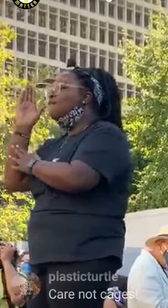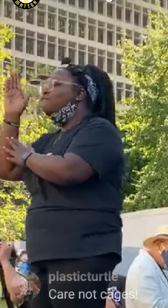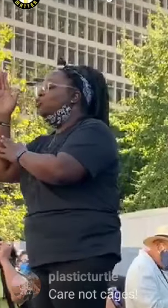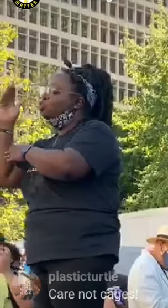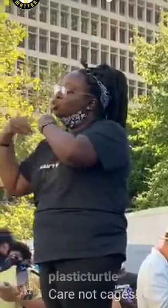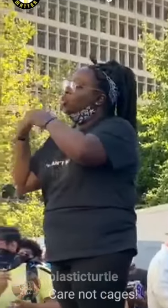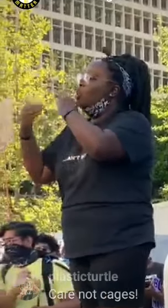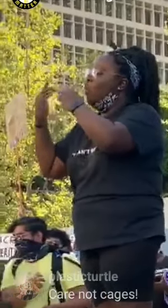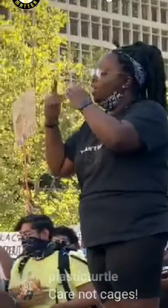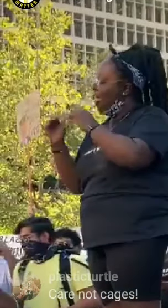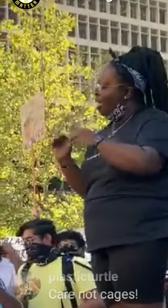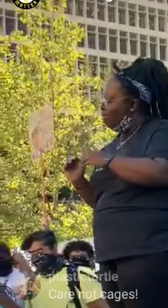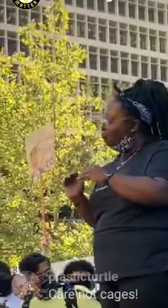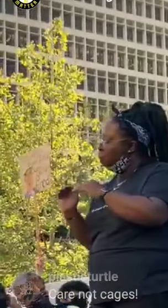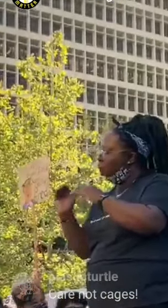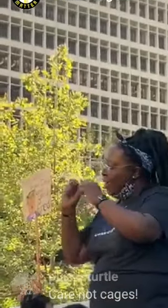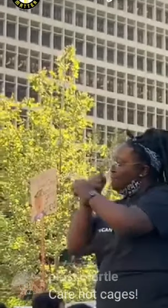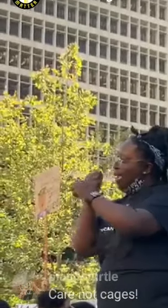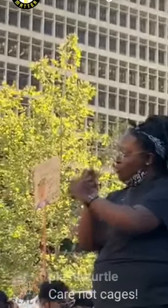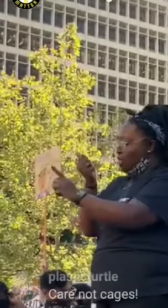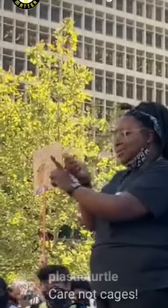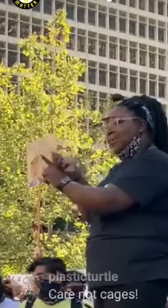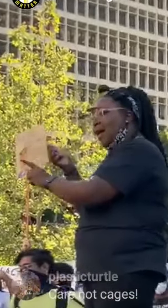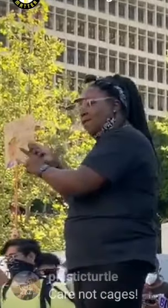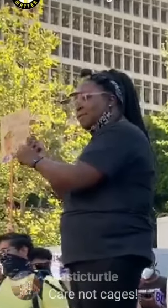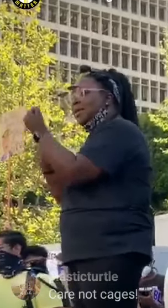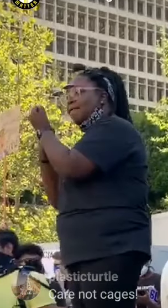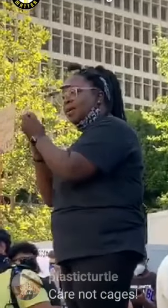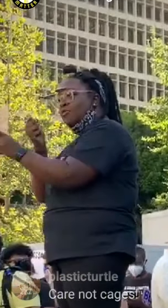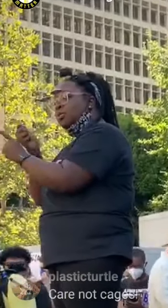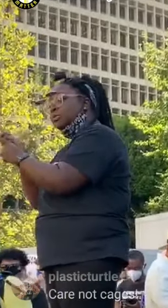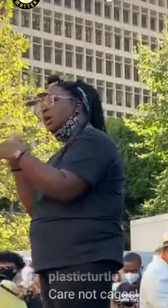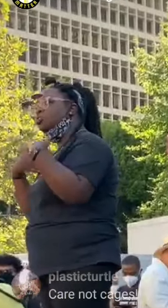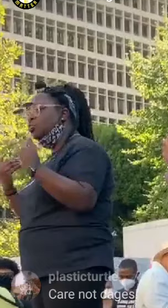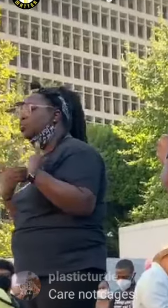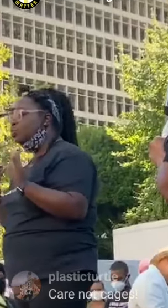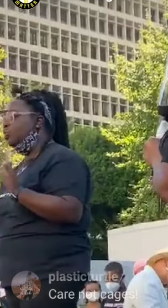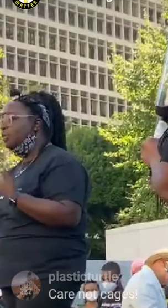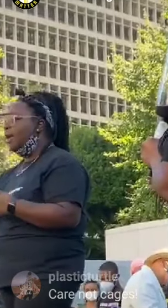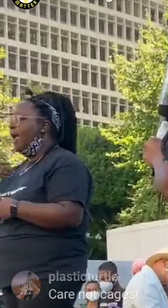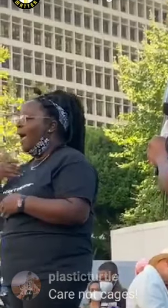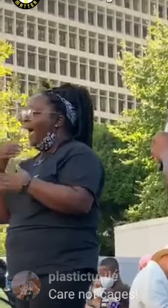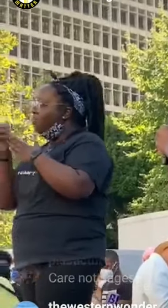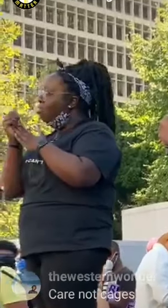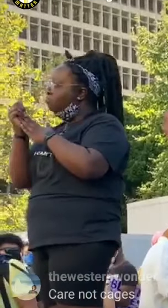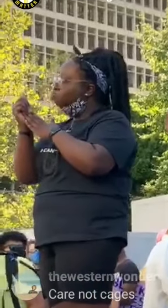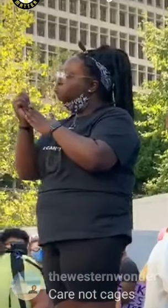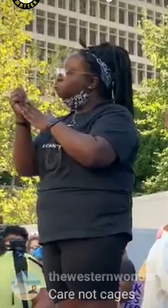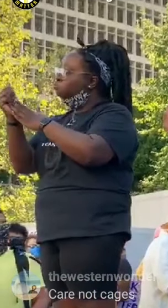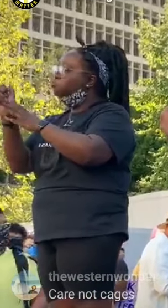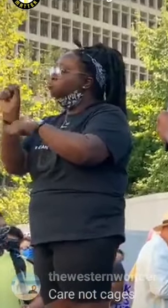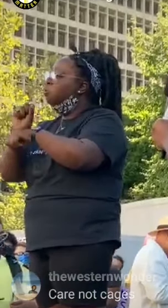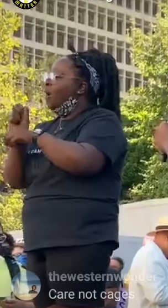are rising up and fighting for themselves. It's our youth that have led the work that